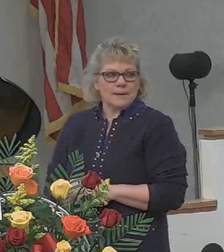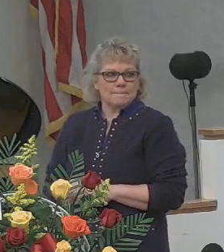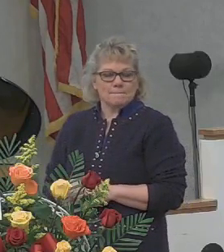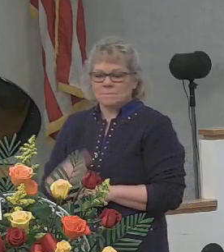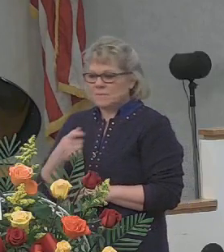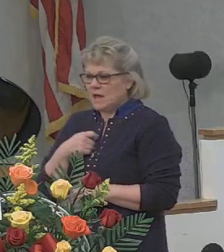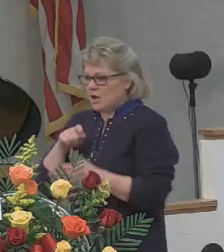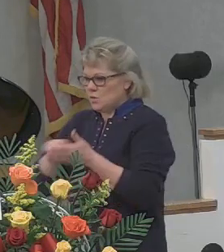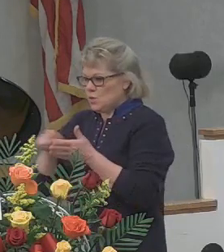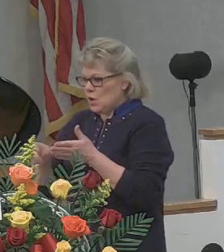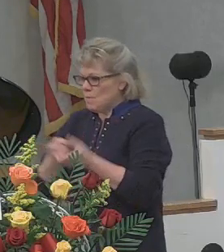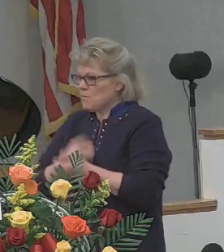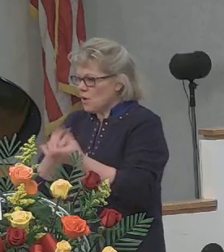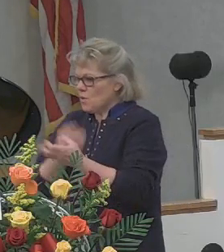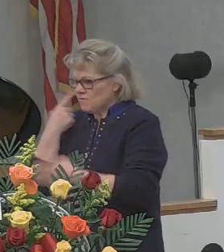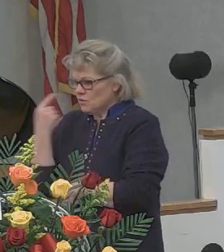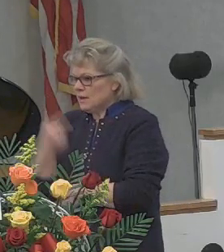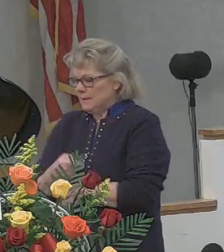I wrote a poem for him